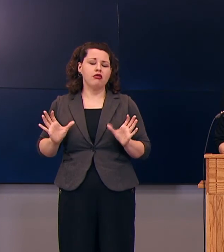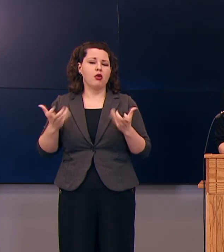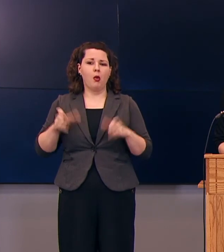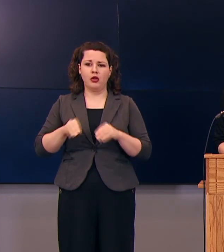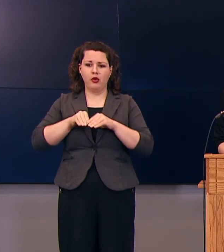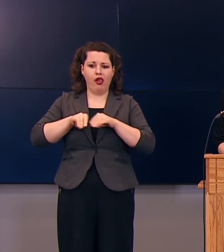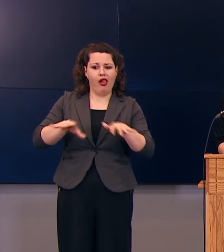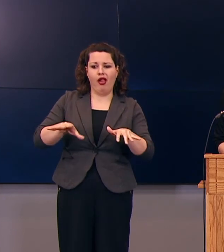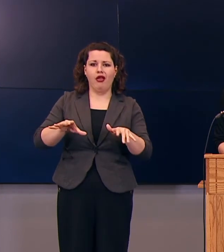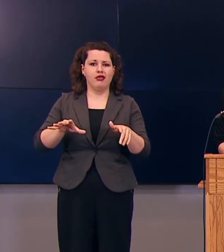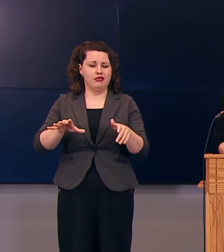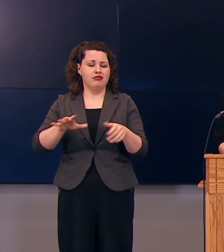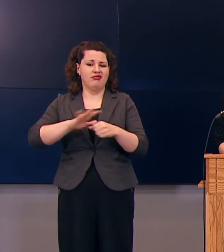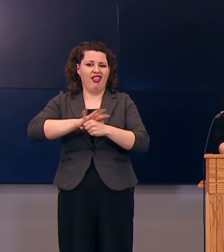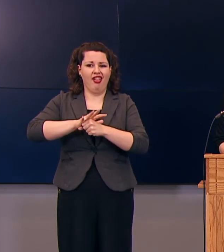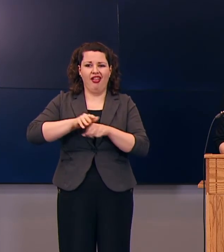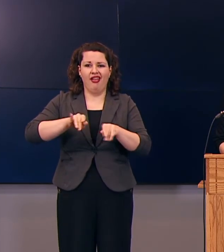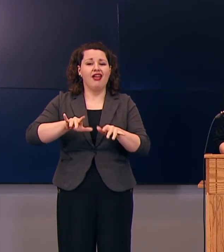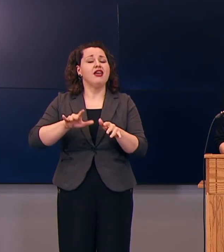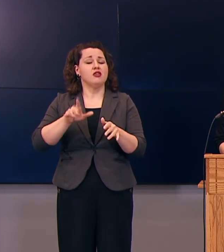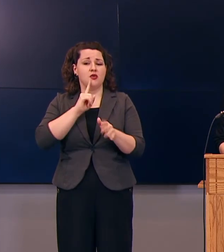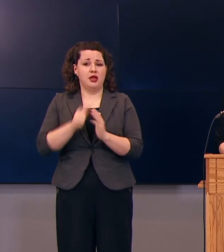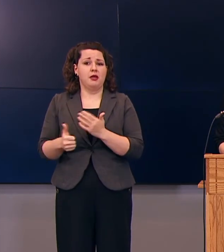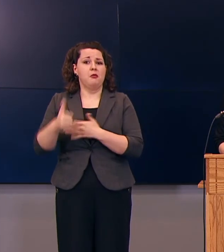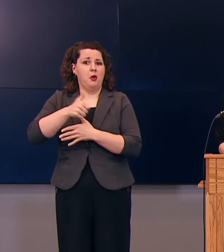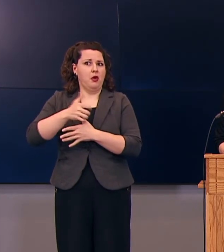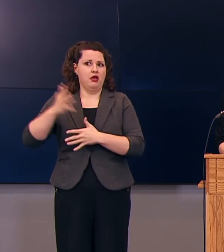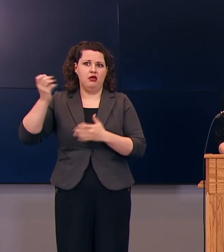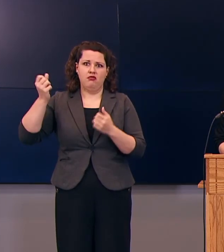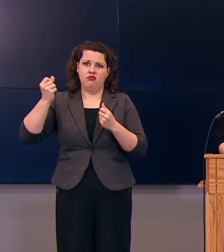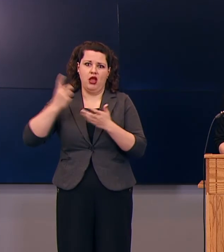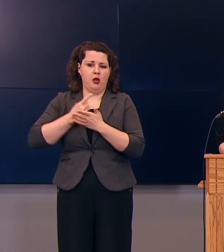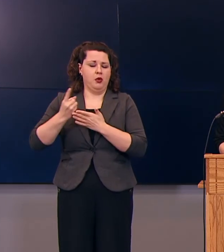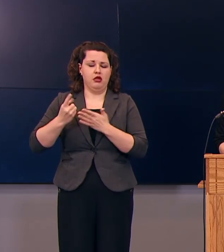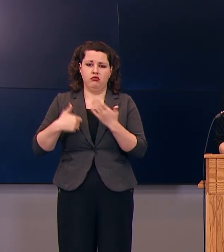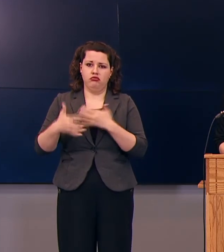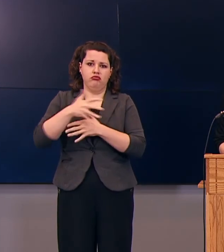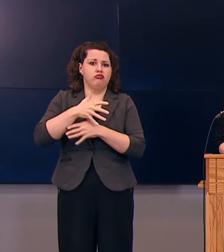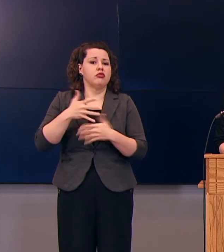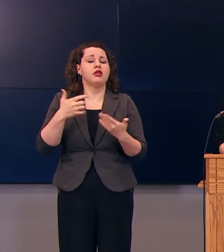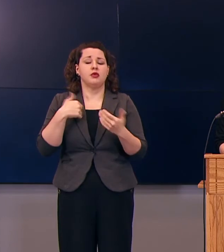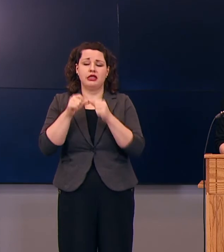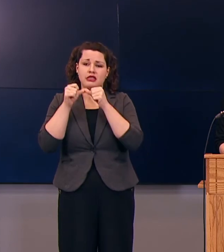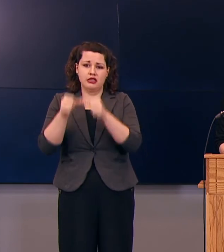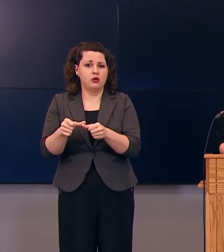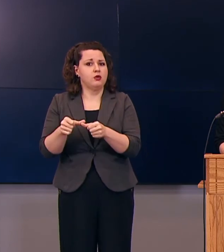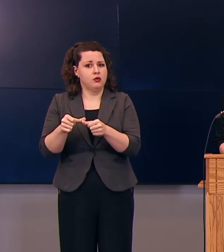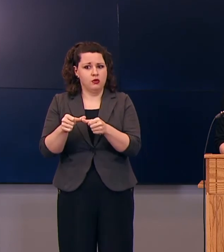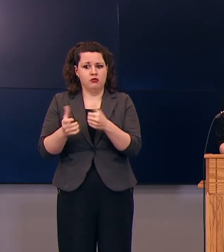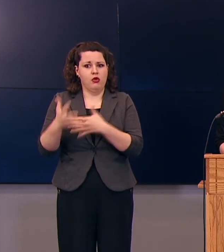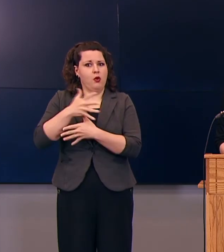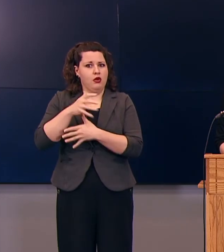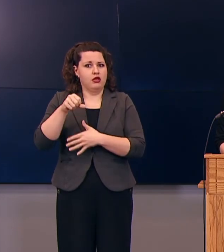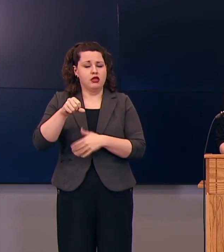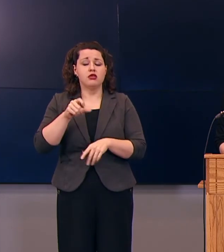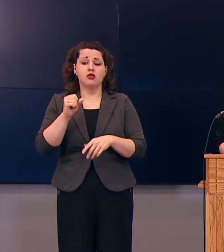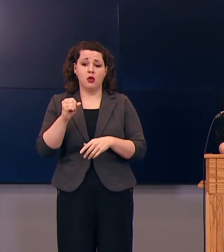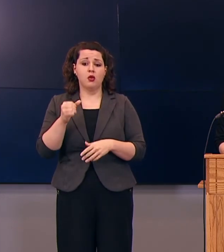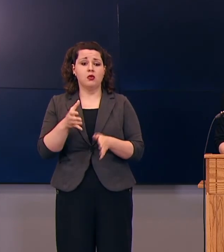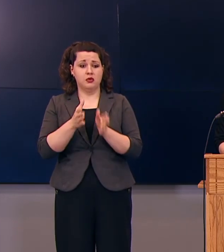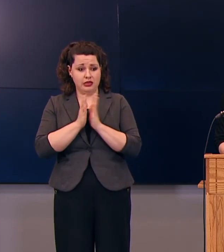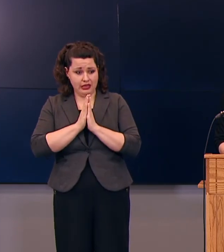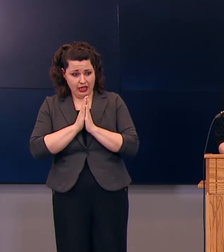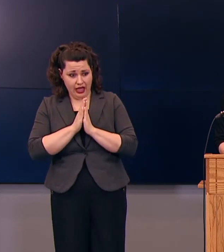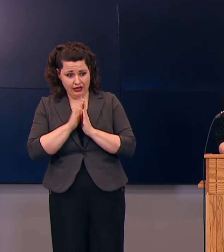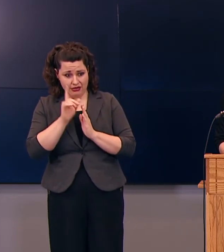within long-term care facilities. It's been a priority of ours for weeks. It continues to be a priority, and so we continue to ask